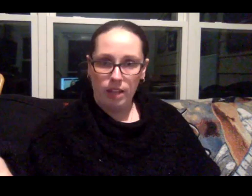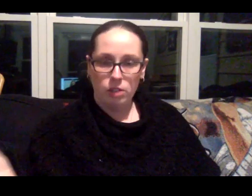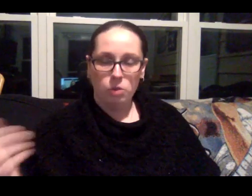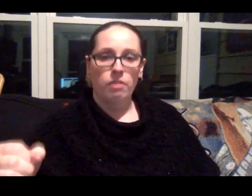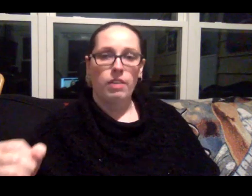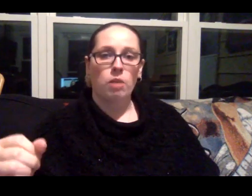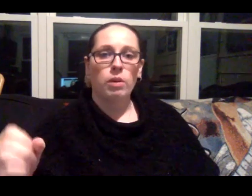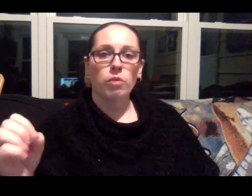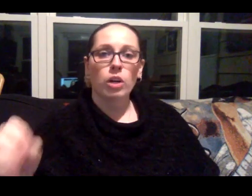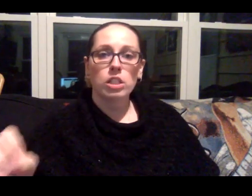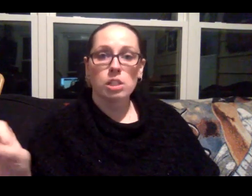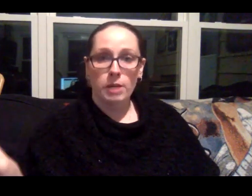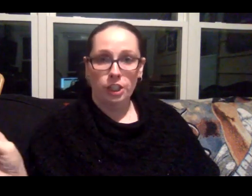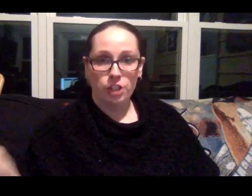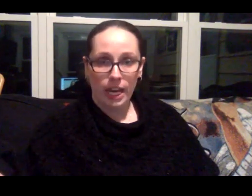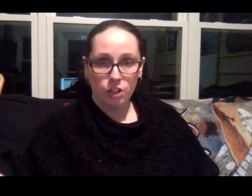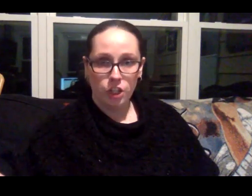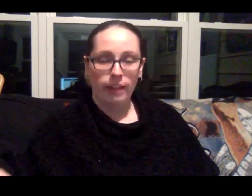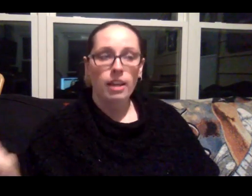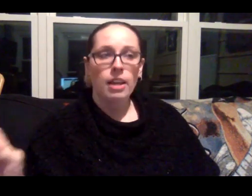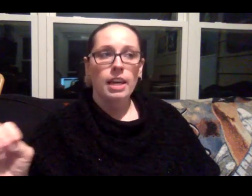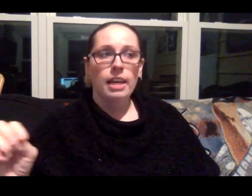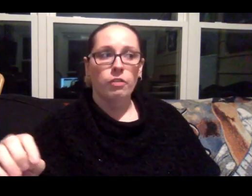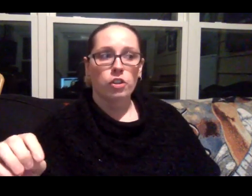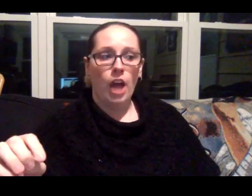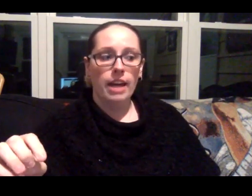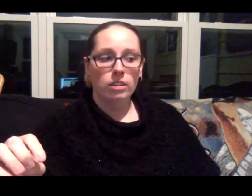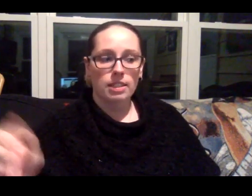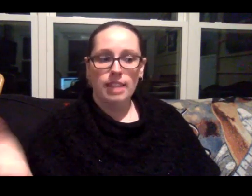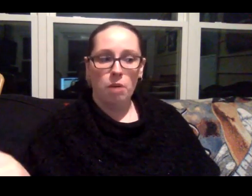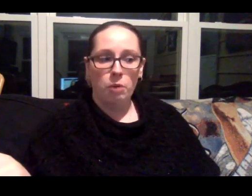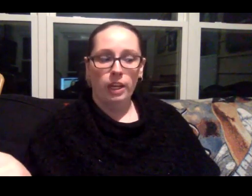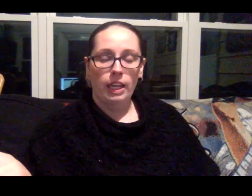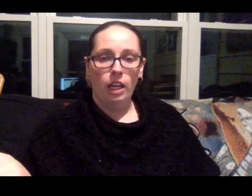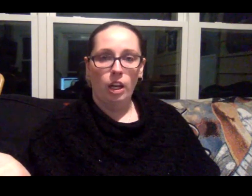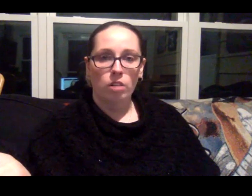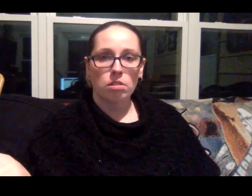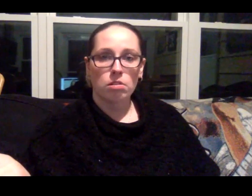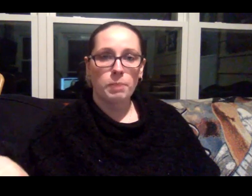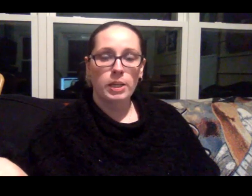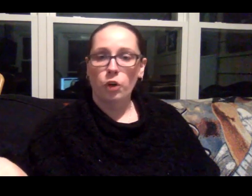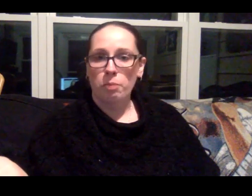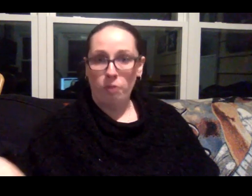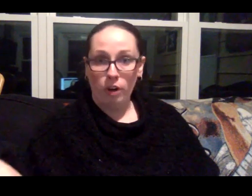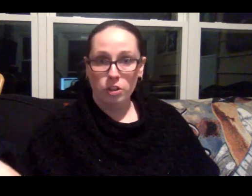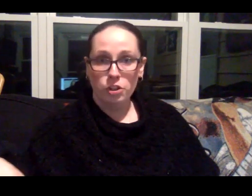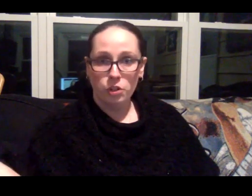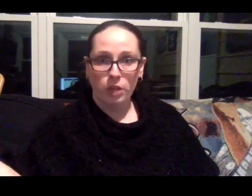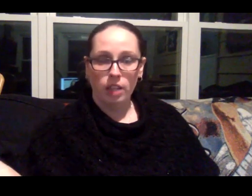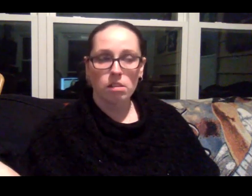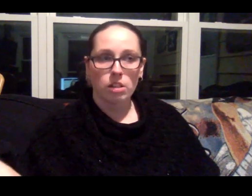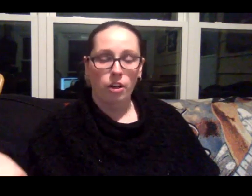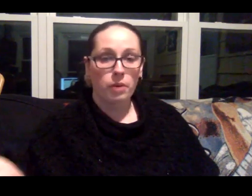work and that sort of thing. In regards to special education, if a child is, say, working in a speech group with four other